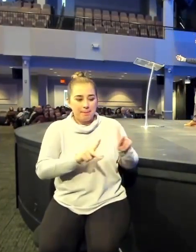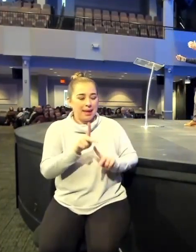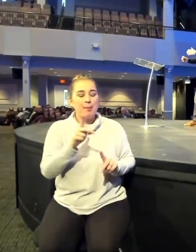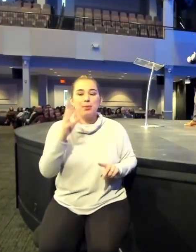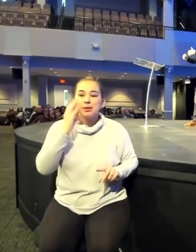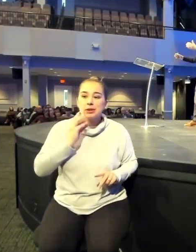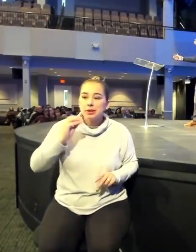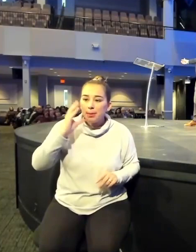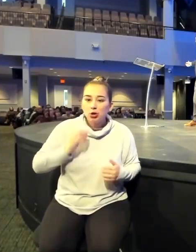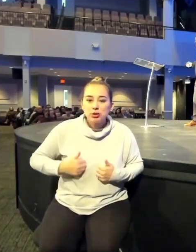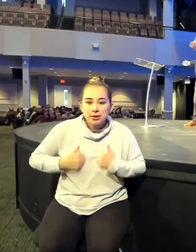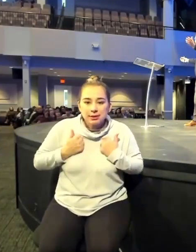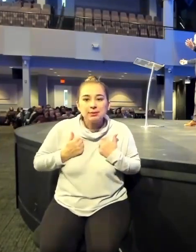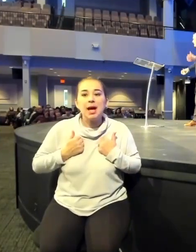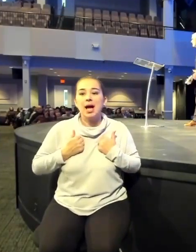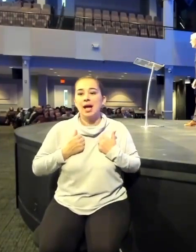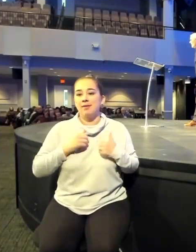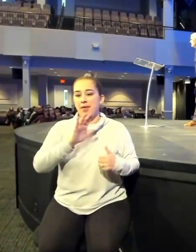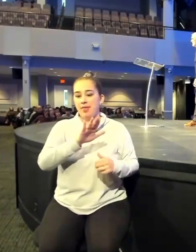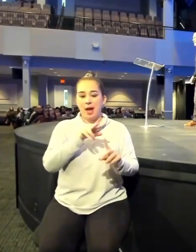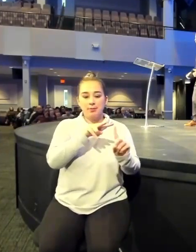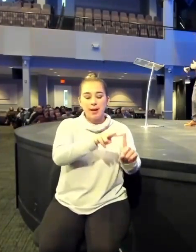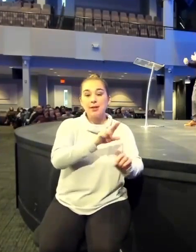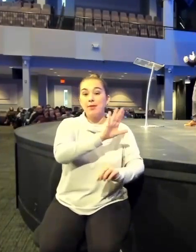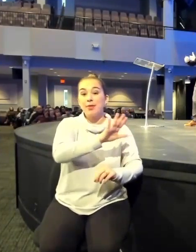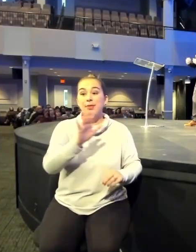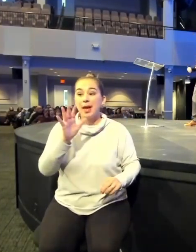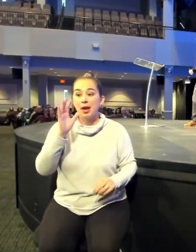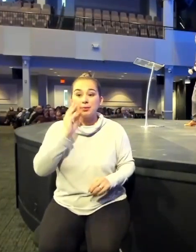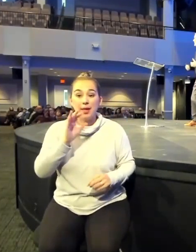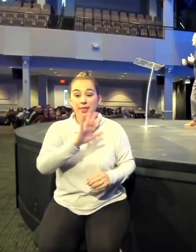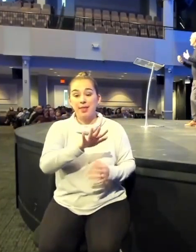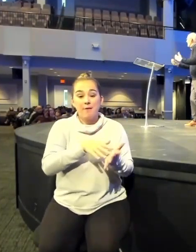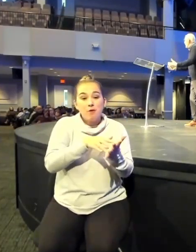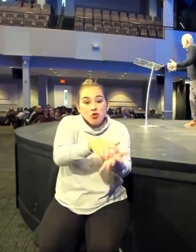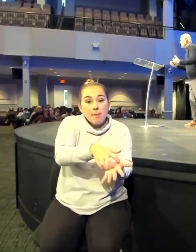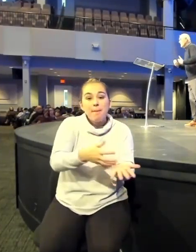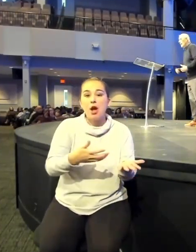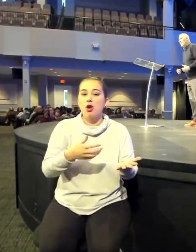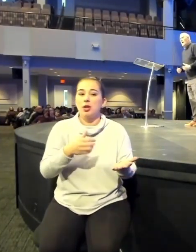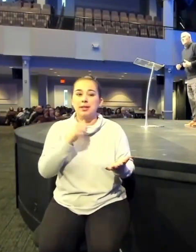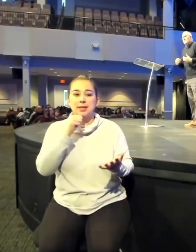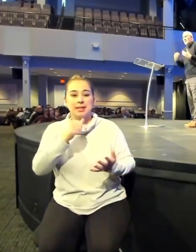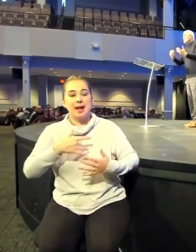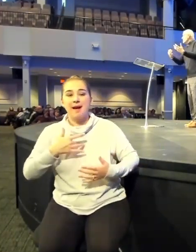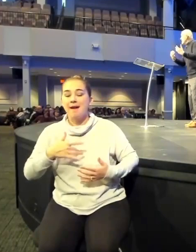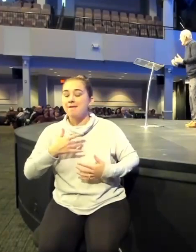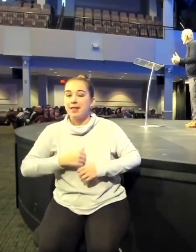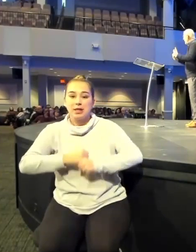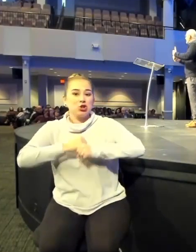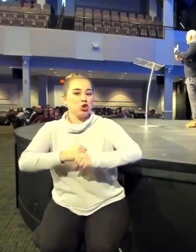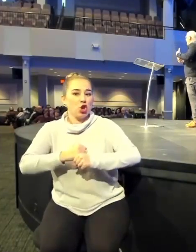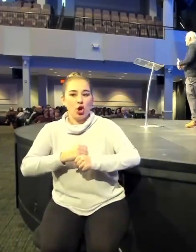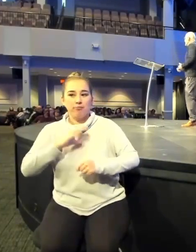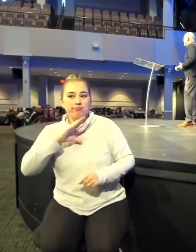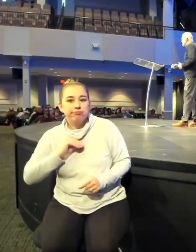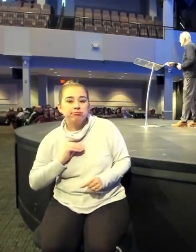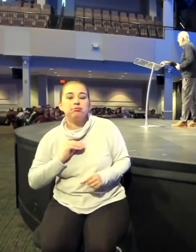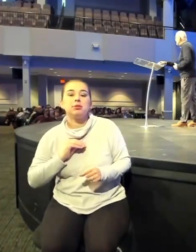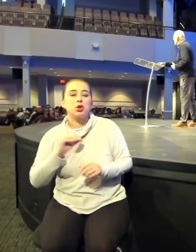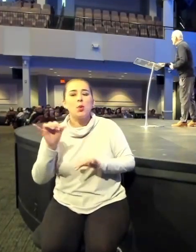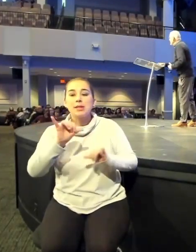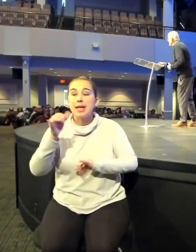through life with a certain perspective of their life experiences. They have vulnerabilities and insecurities in their life. And so just as God looks at us